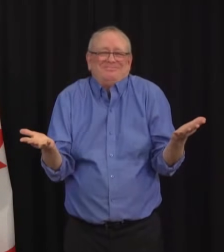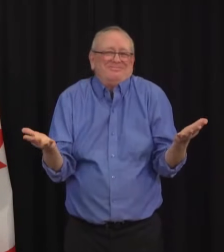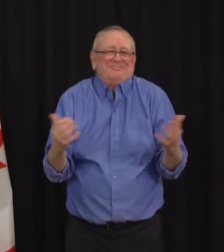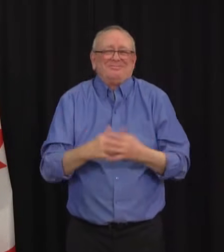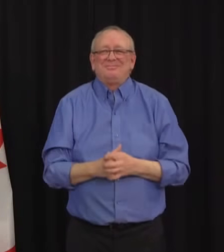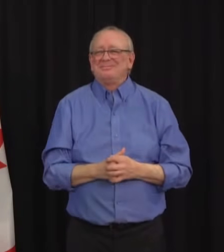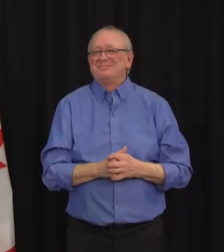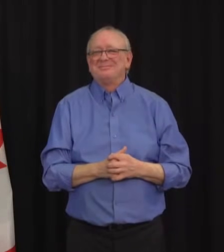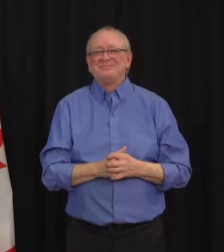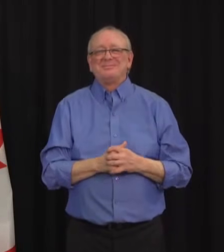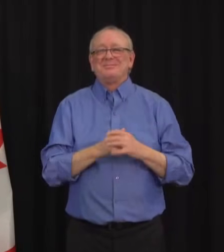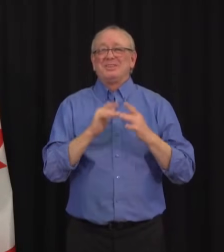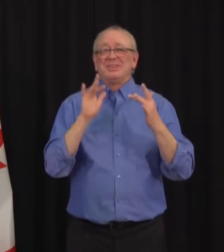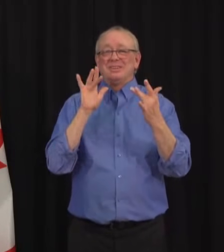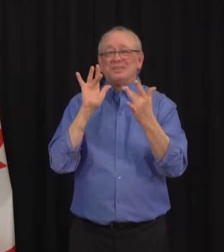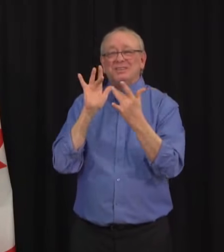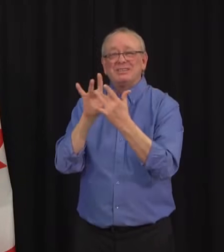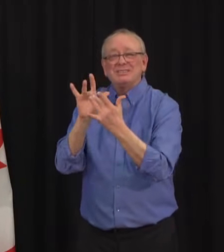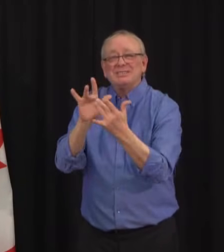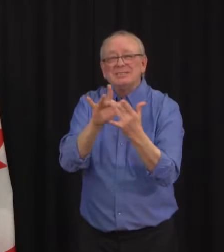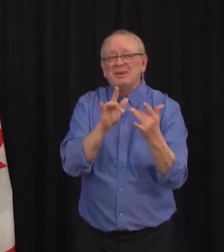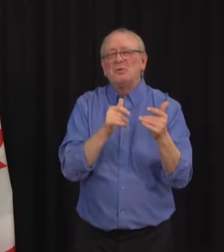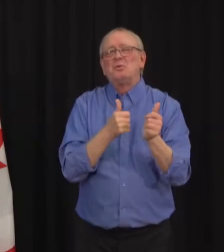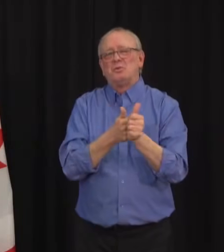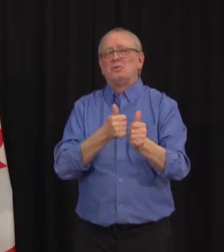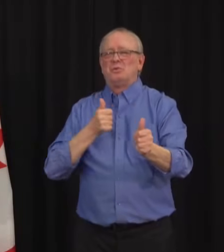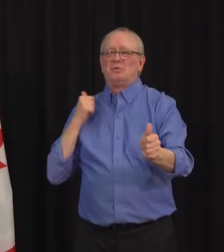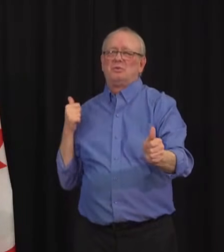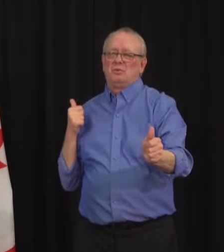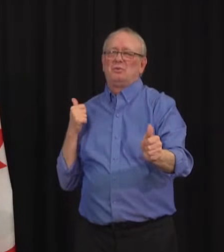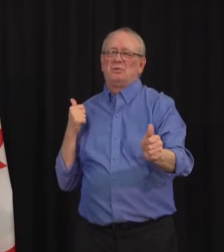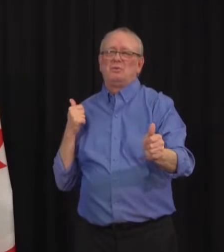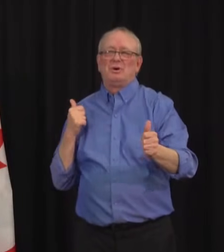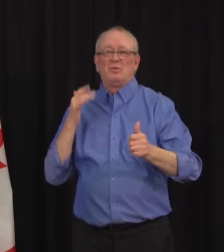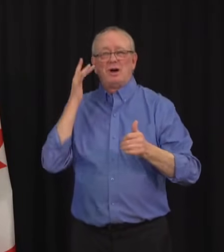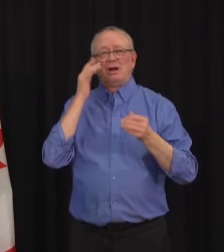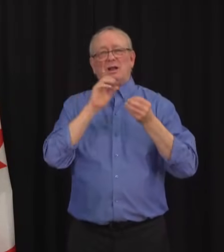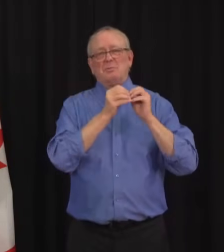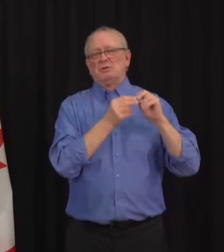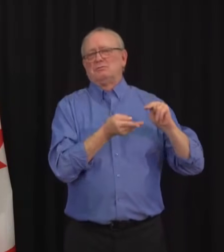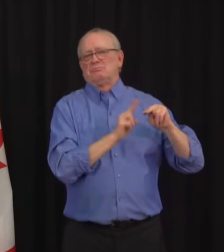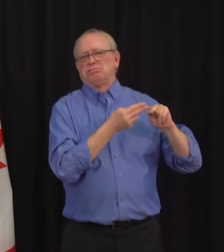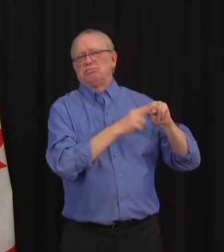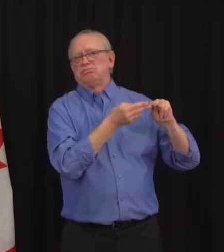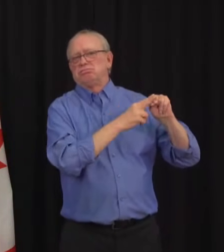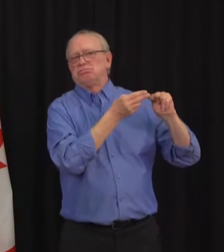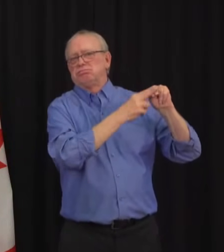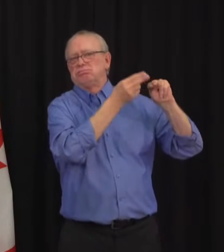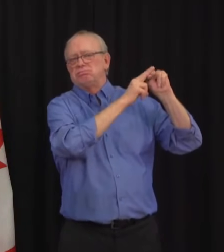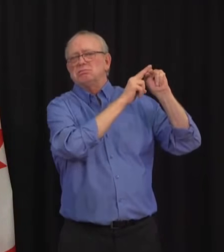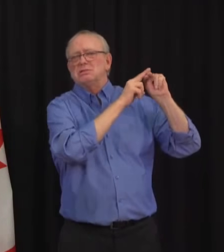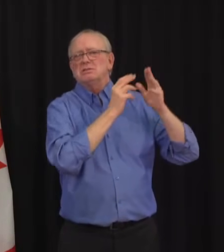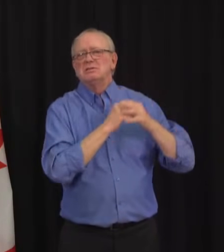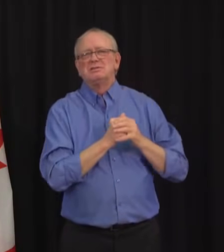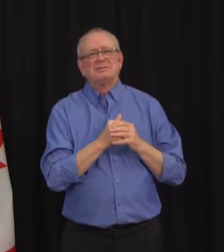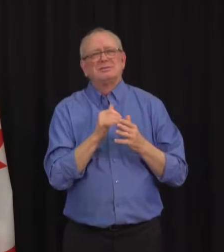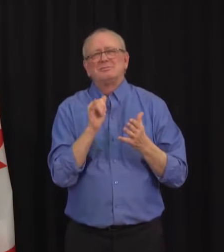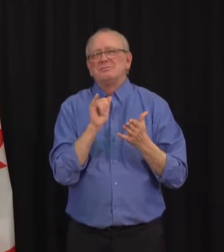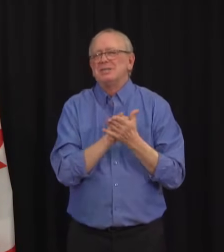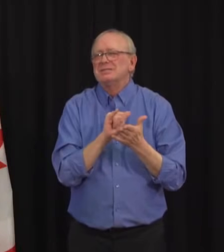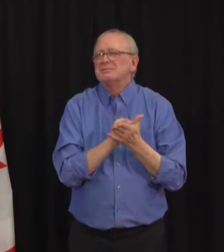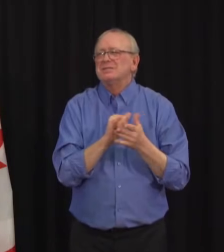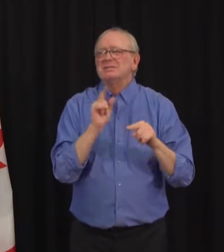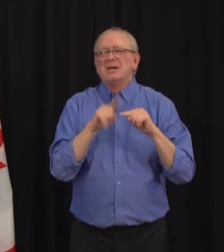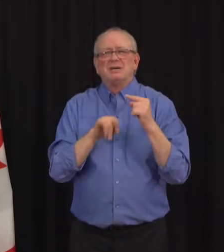with the significantly accelerated demand and the number of cases that we're currently seeing. And so we're really asking